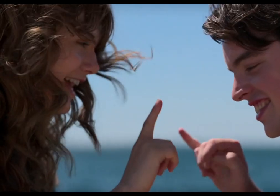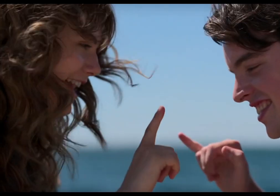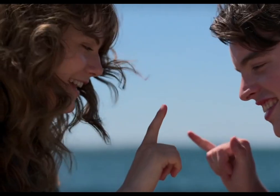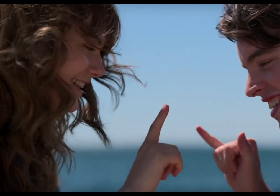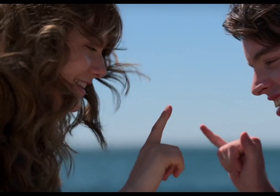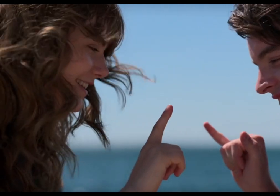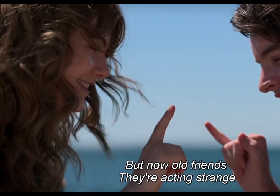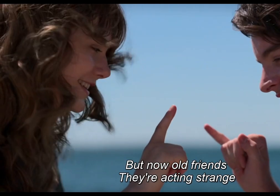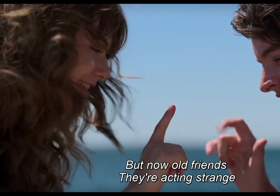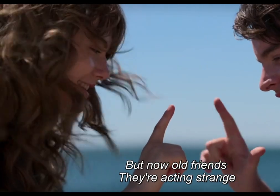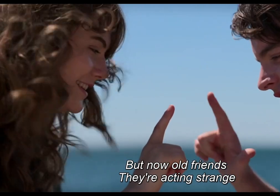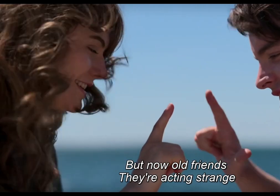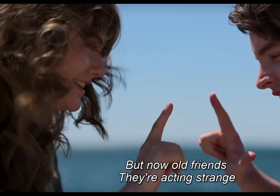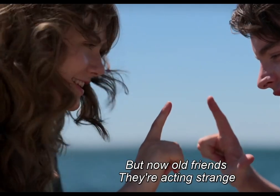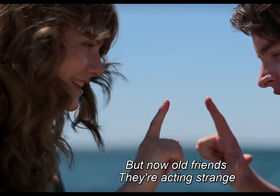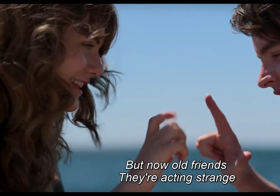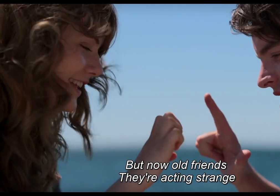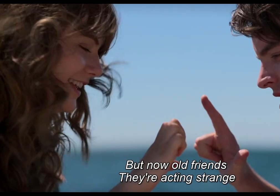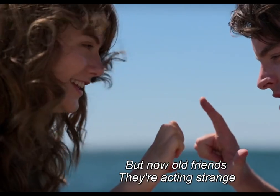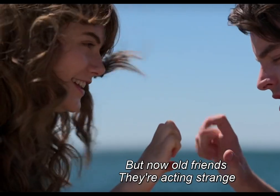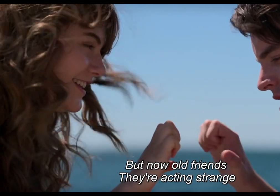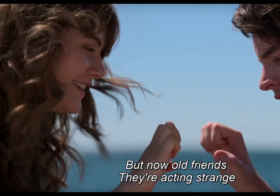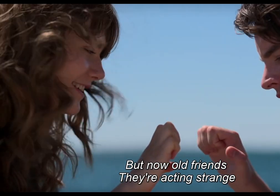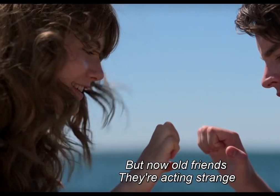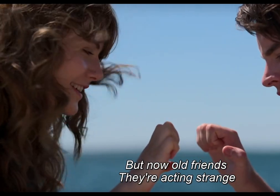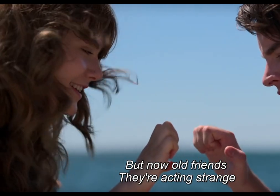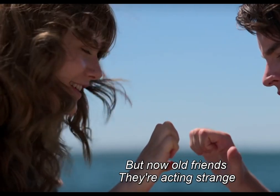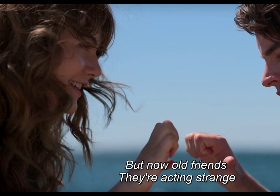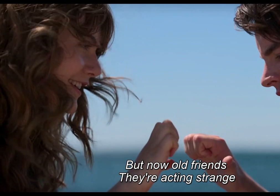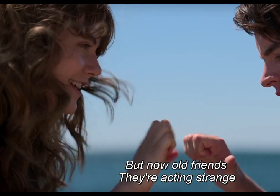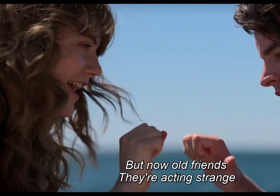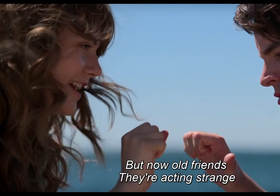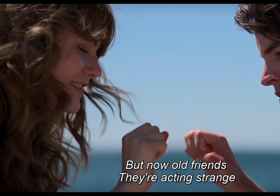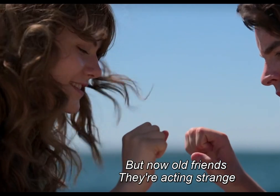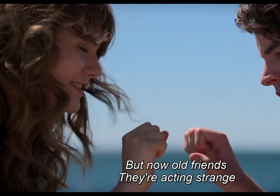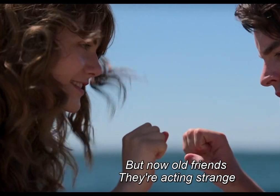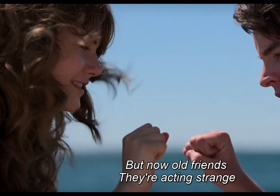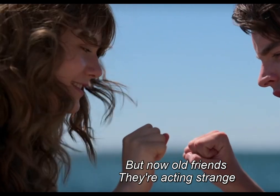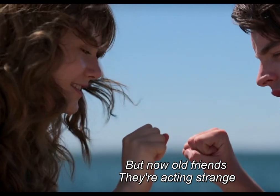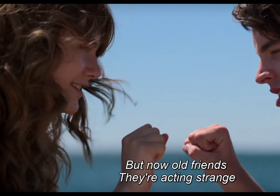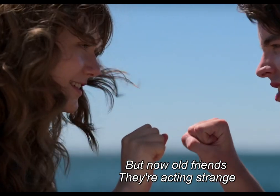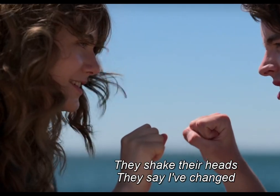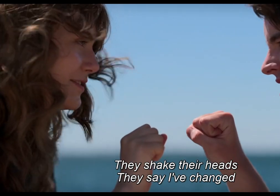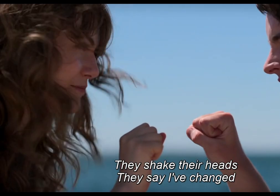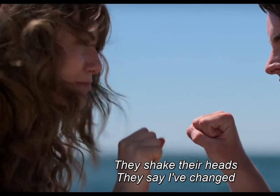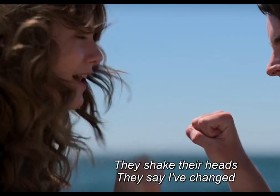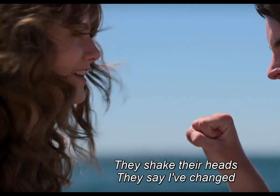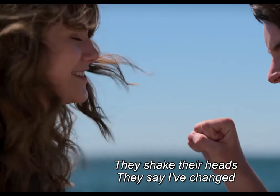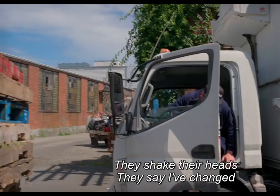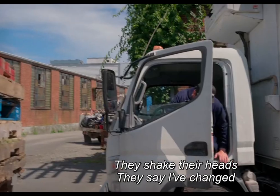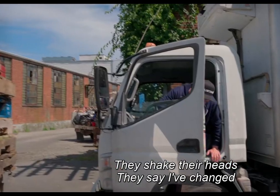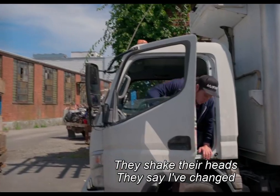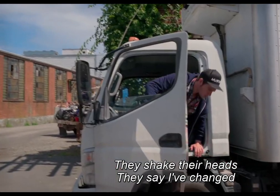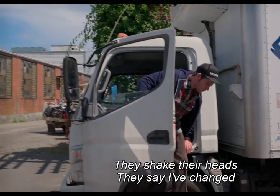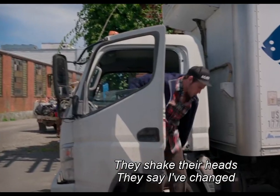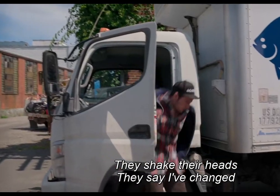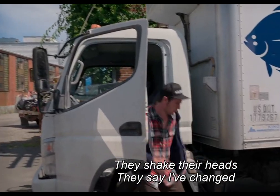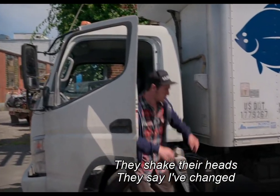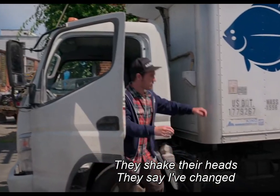And now old friends They're acting strange They're shake their heads They